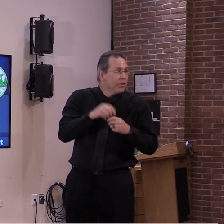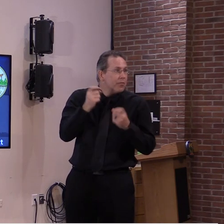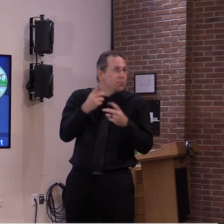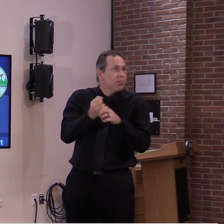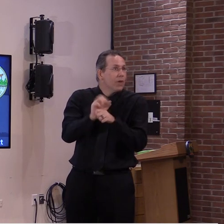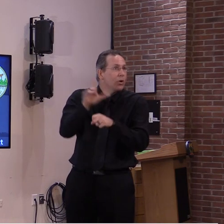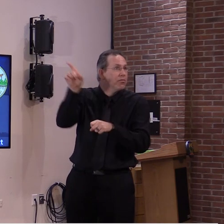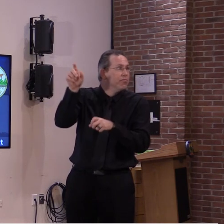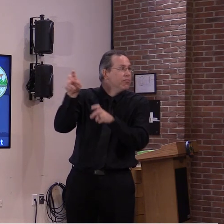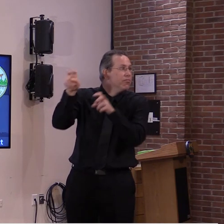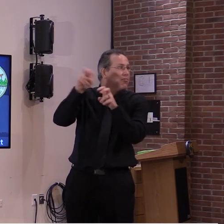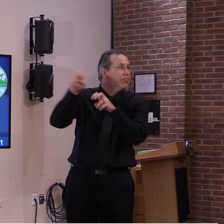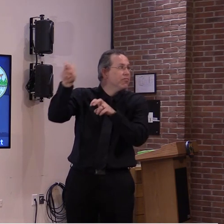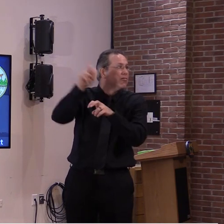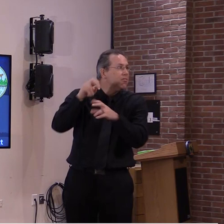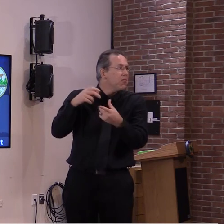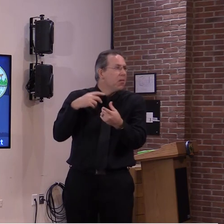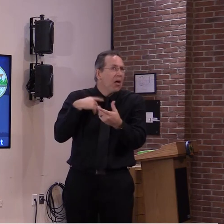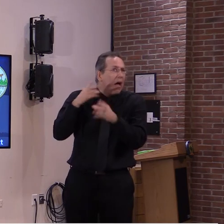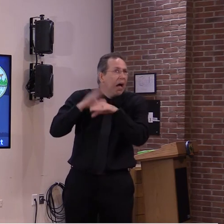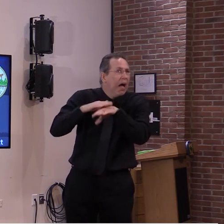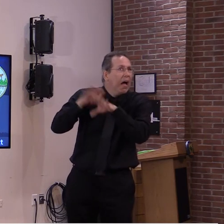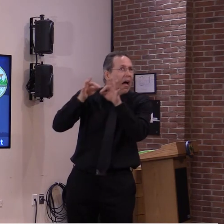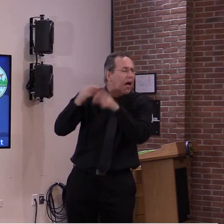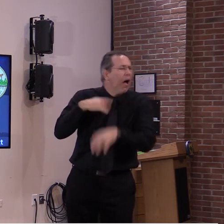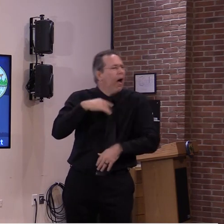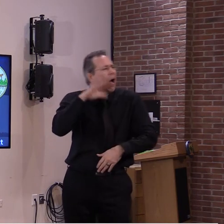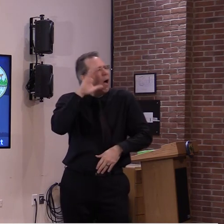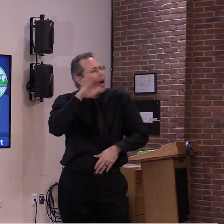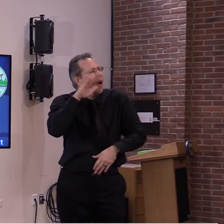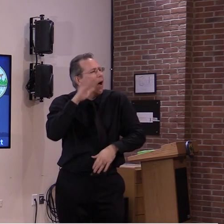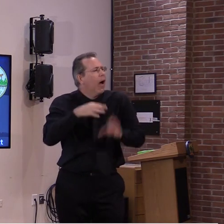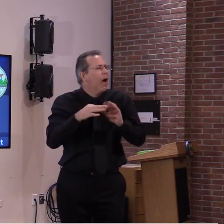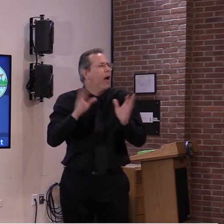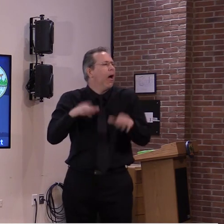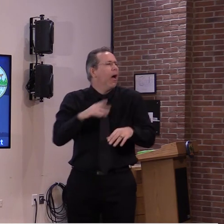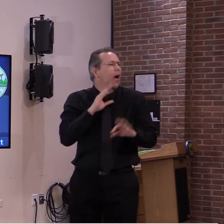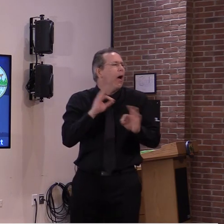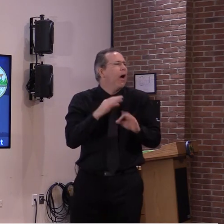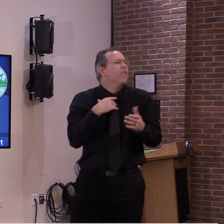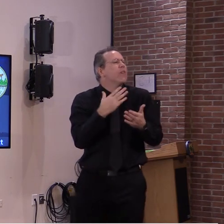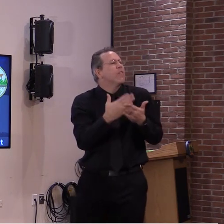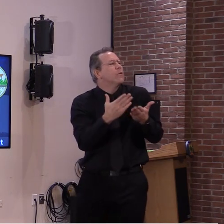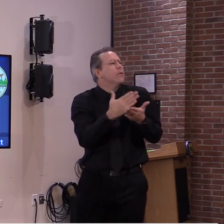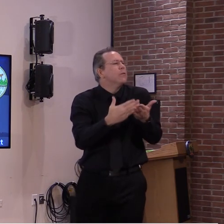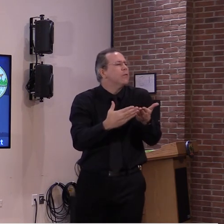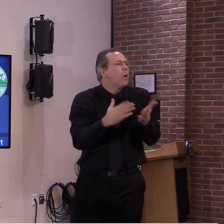first aid, but not as probably as much as state troopers on the road.